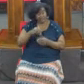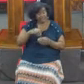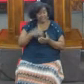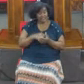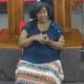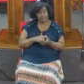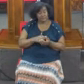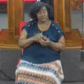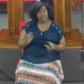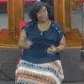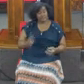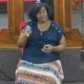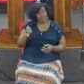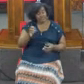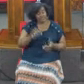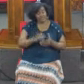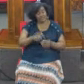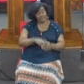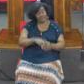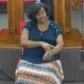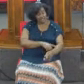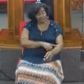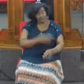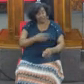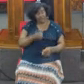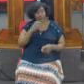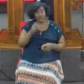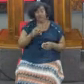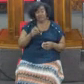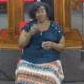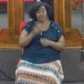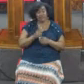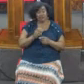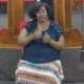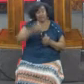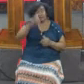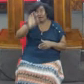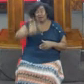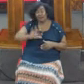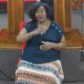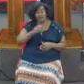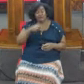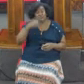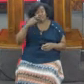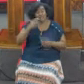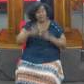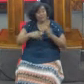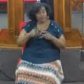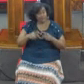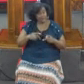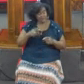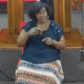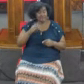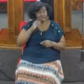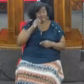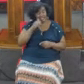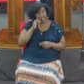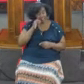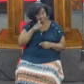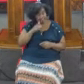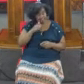believe in eternity that is long, and if we were right with God, we would be telling people on a daily